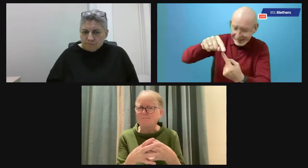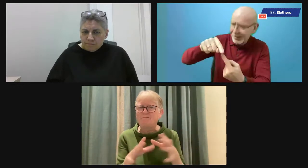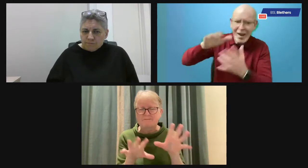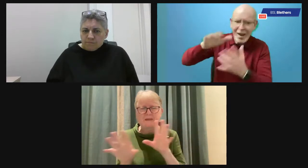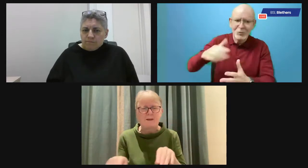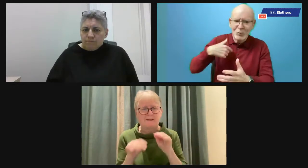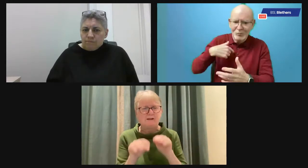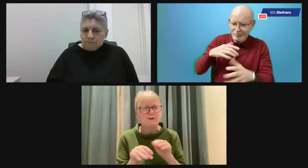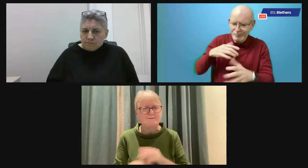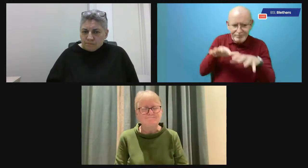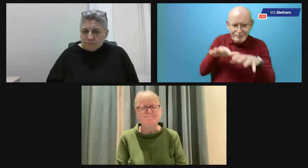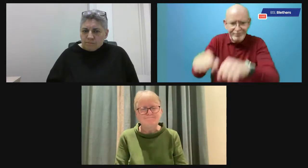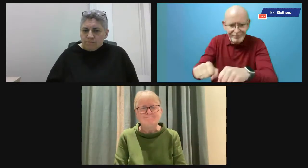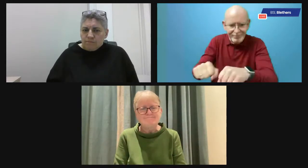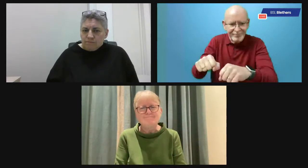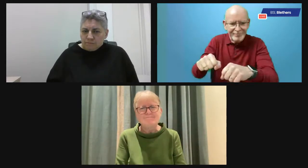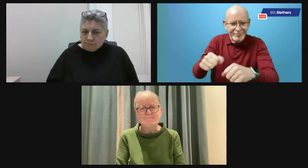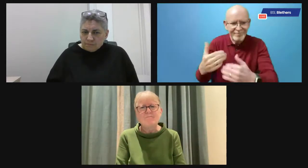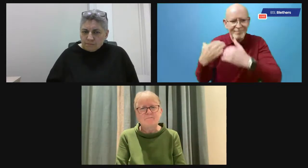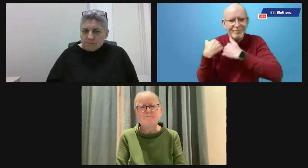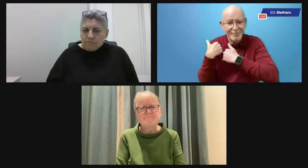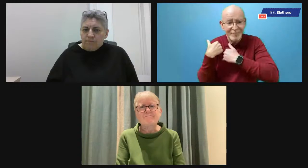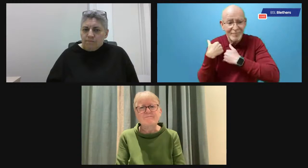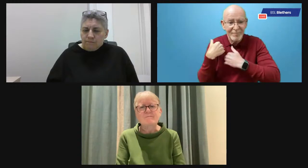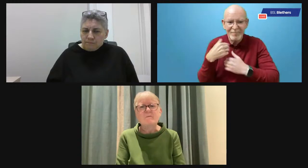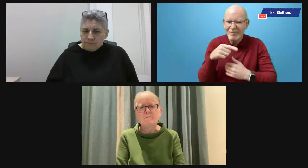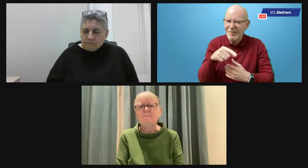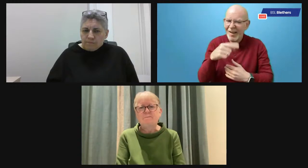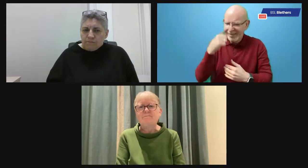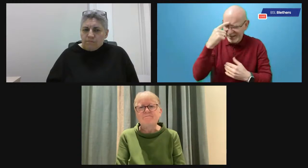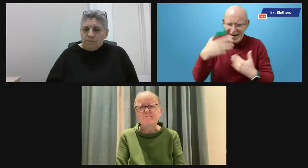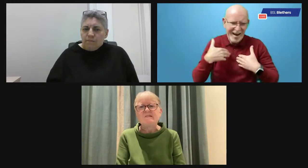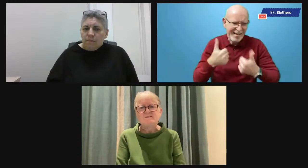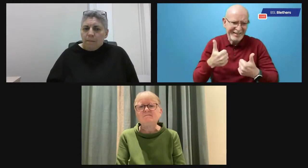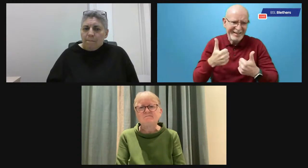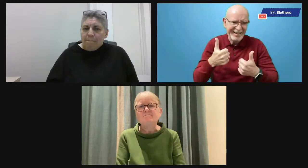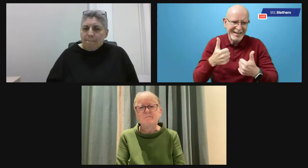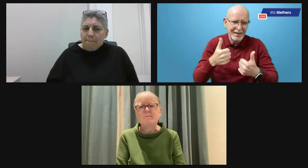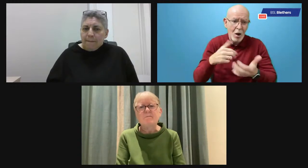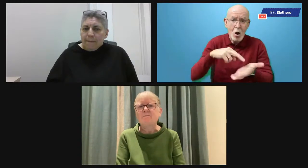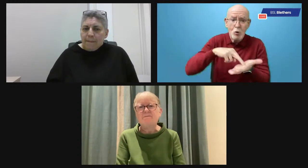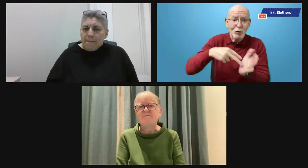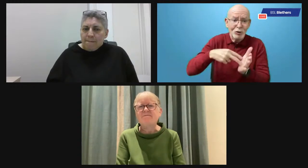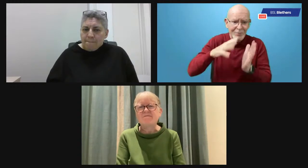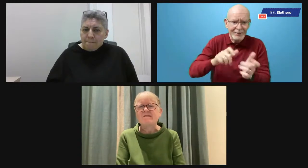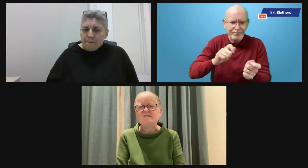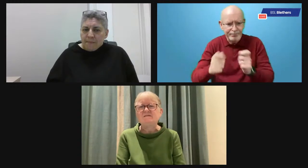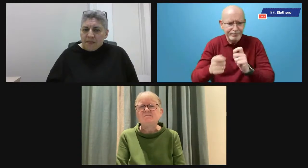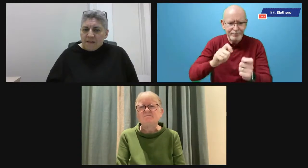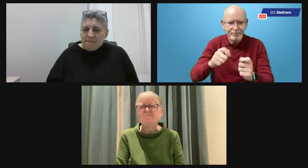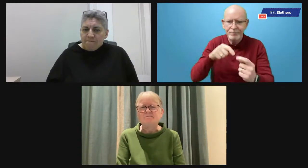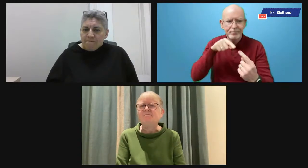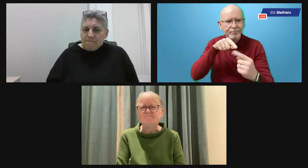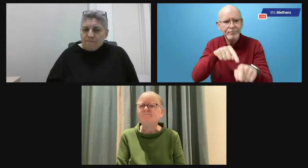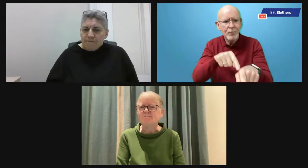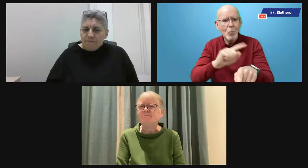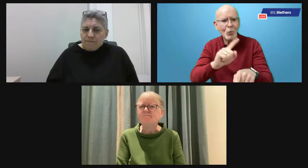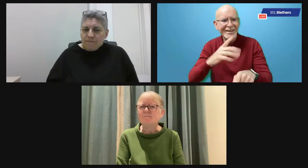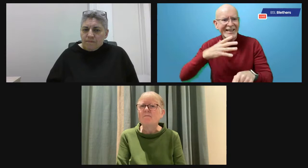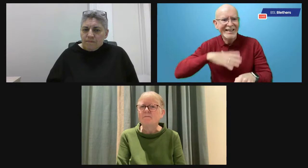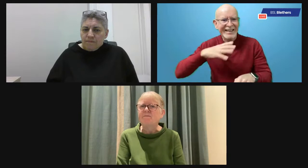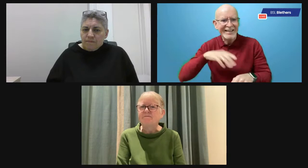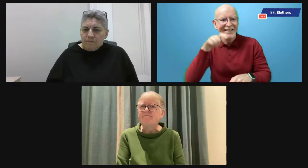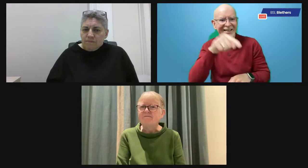Yes, we as a community really need to support each other in ABSLTA. Yeah. Yeah, and I think it's healthy.